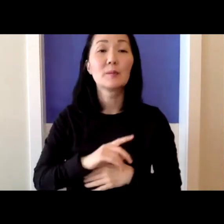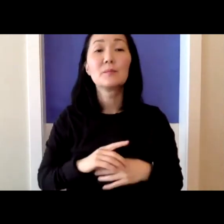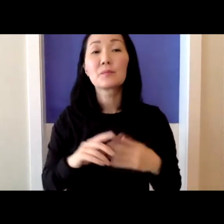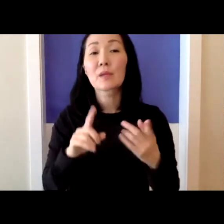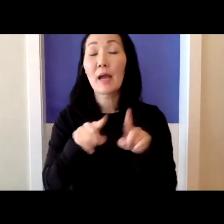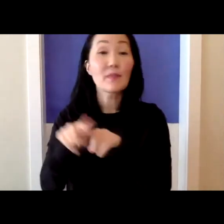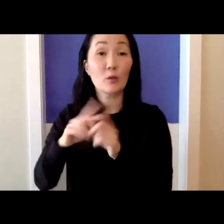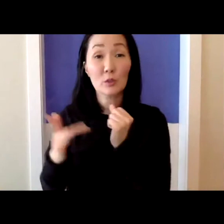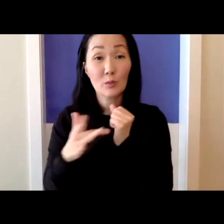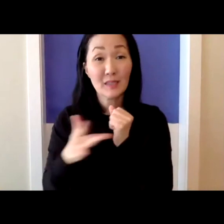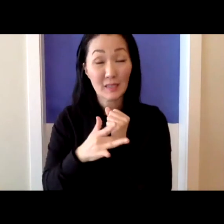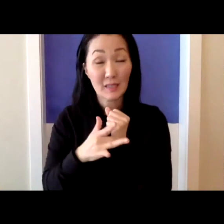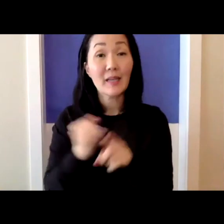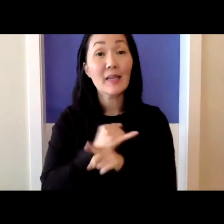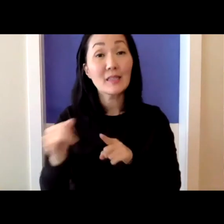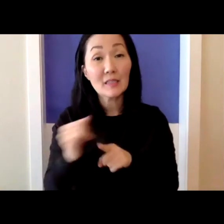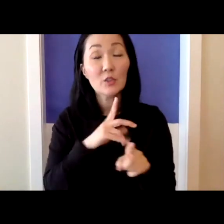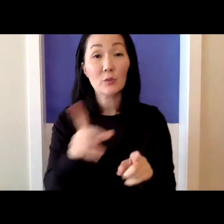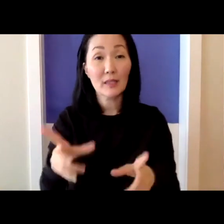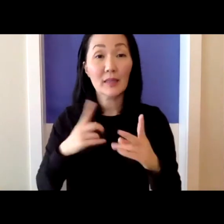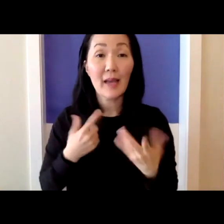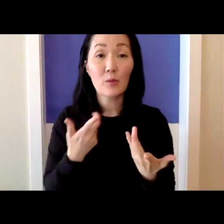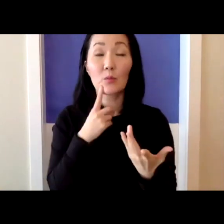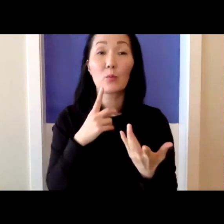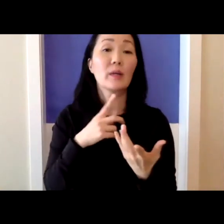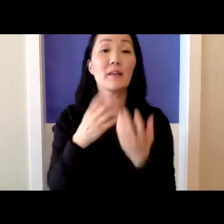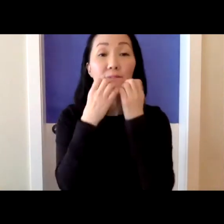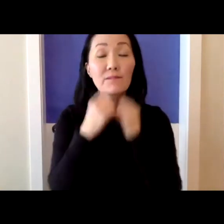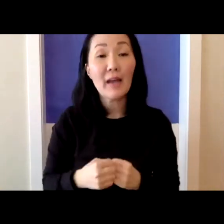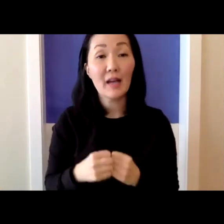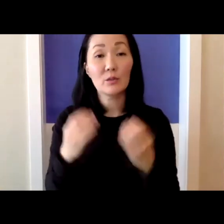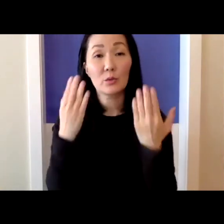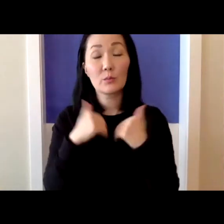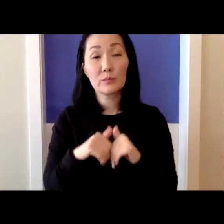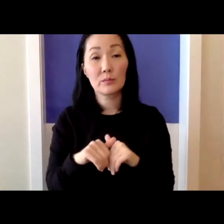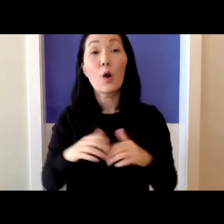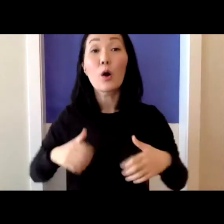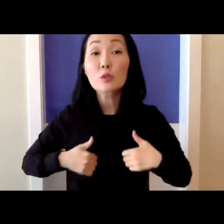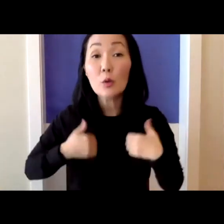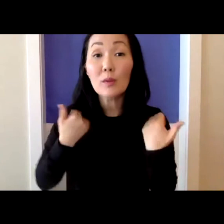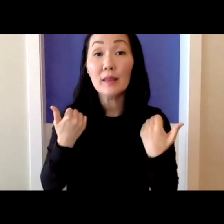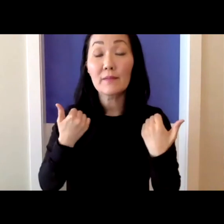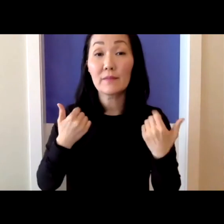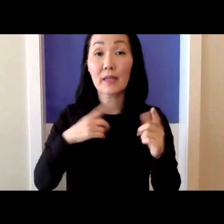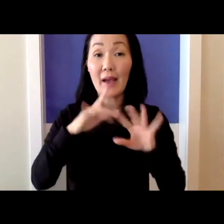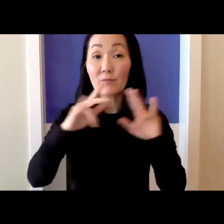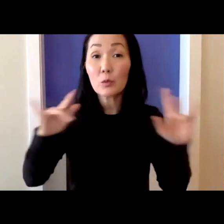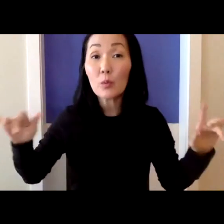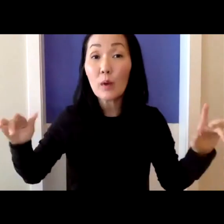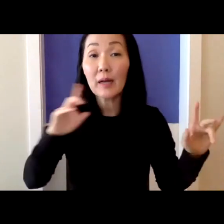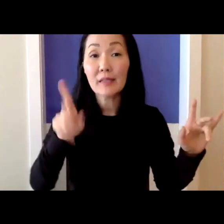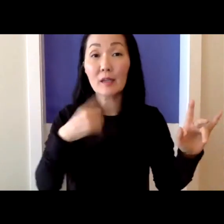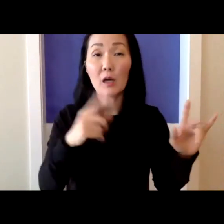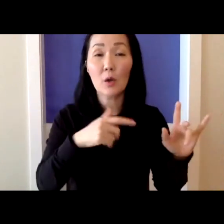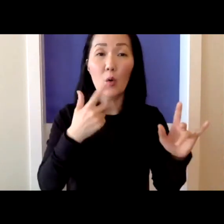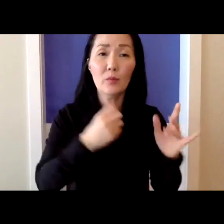embraced. A downtown with a diverse mix of locals living in a variety of new housing options. A safe and